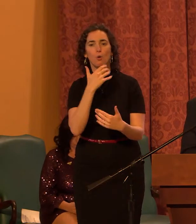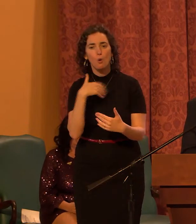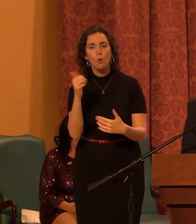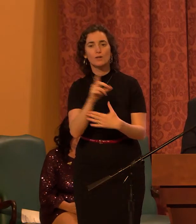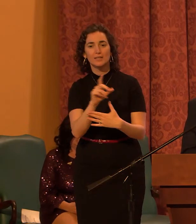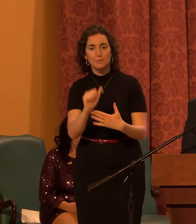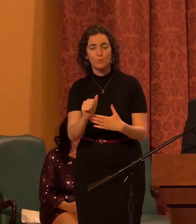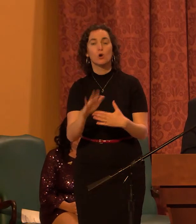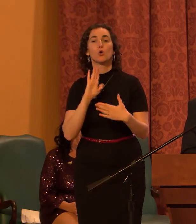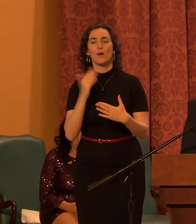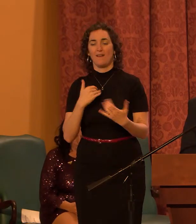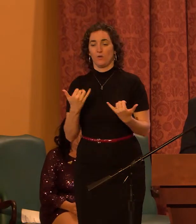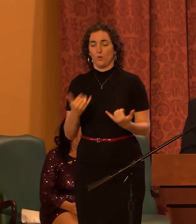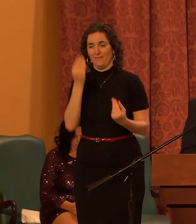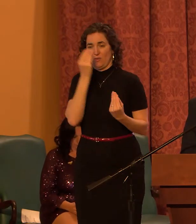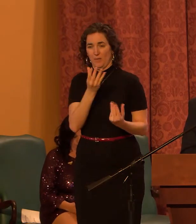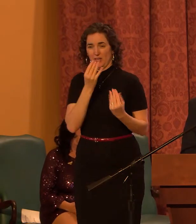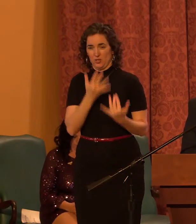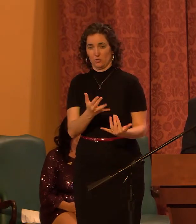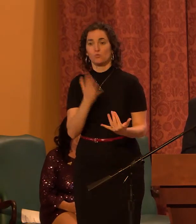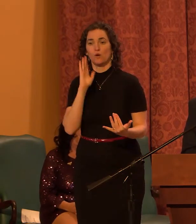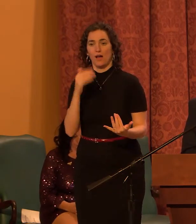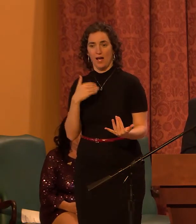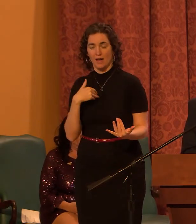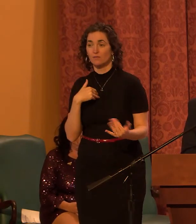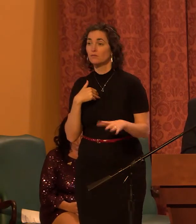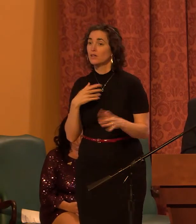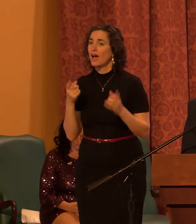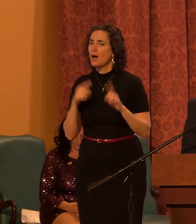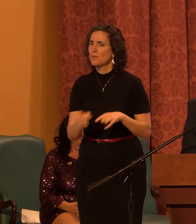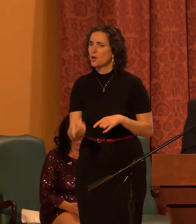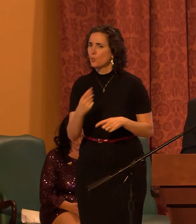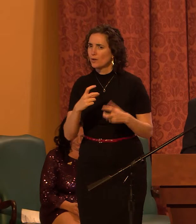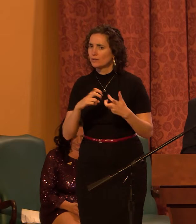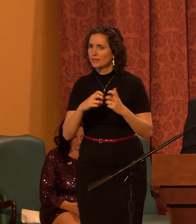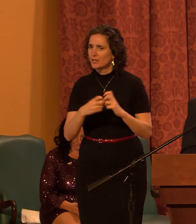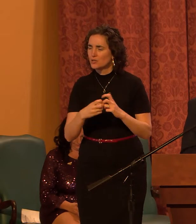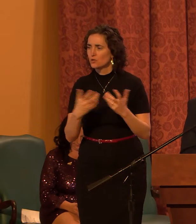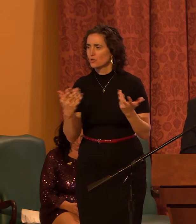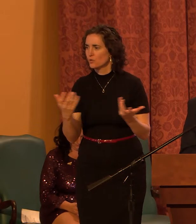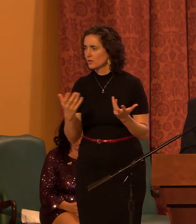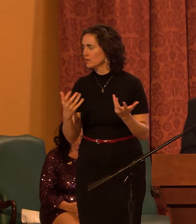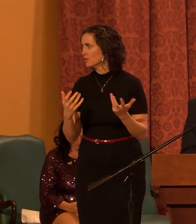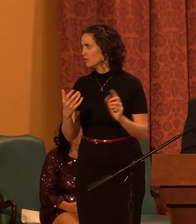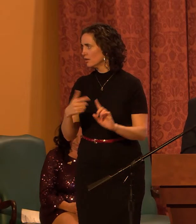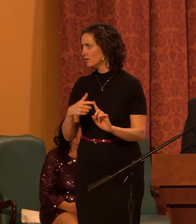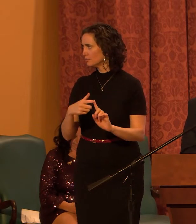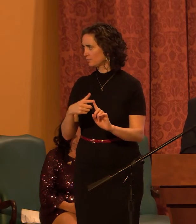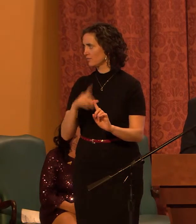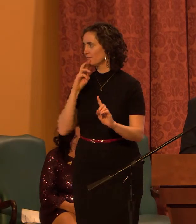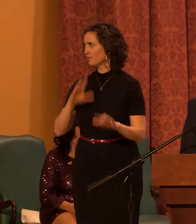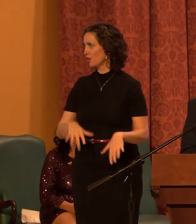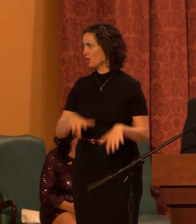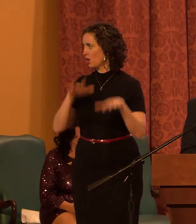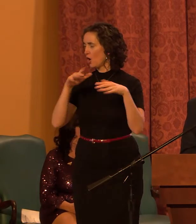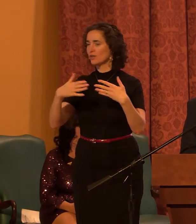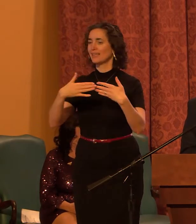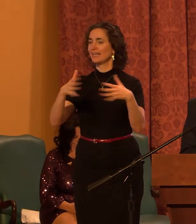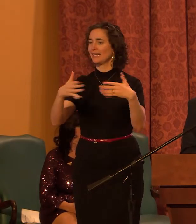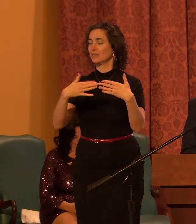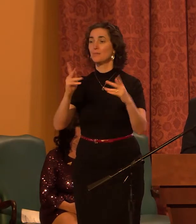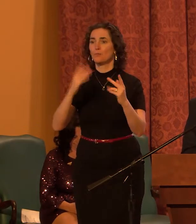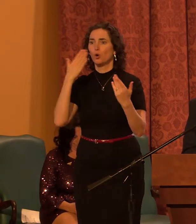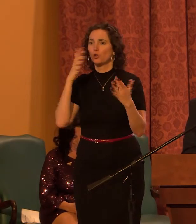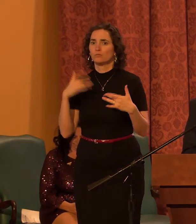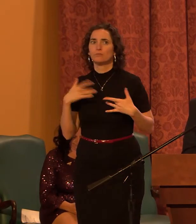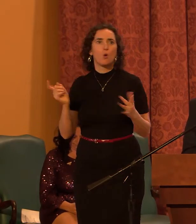the most current information. We had an issue with flood gauges. No one knew where they were, and he